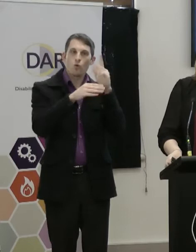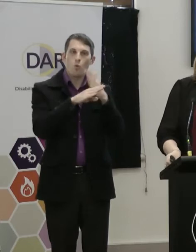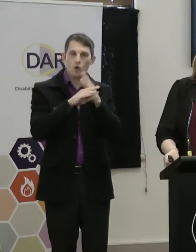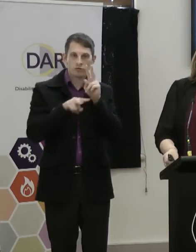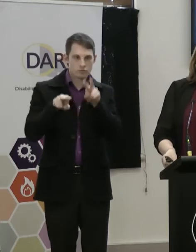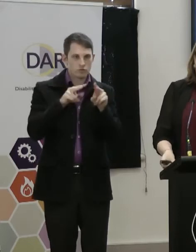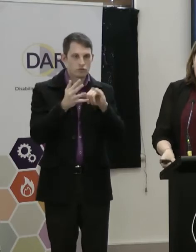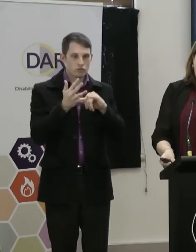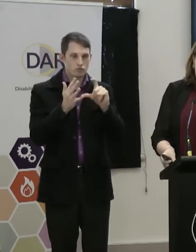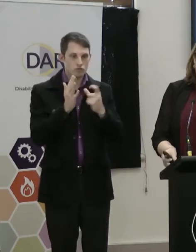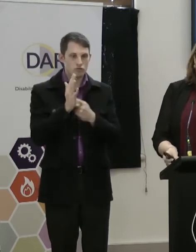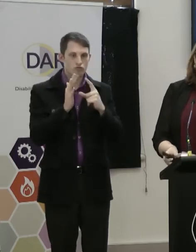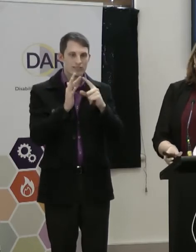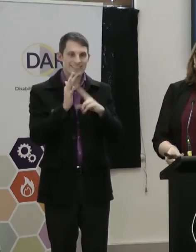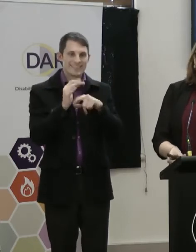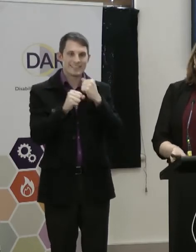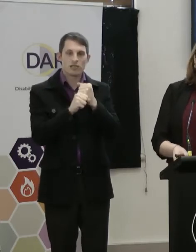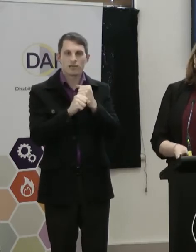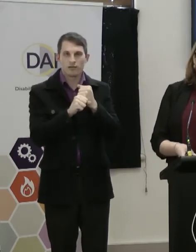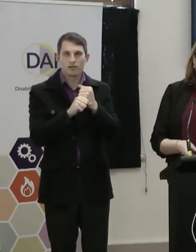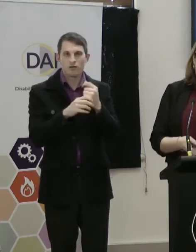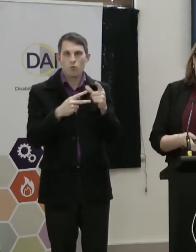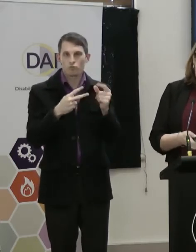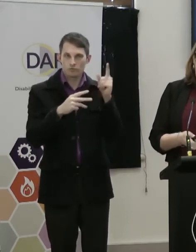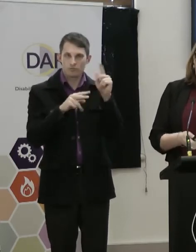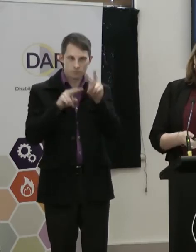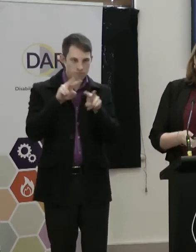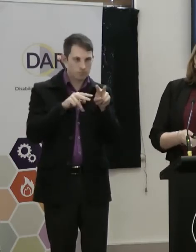office in Penrith.